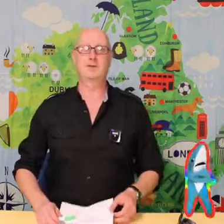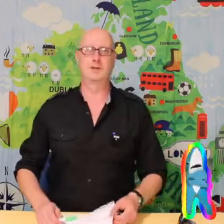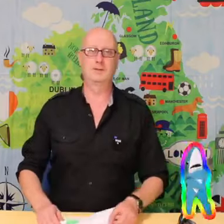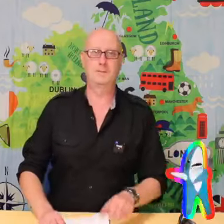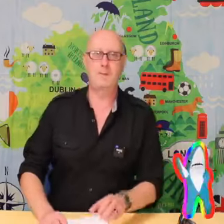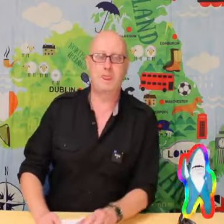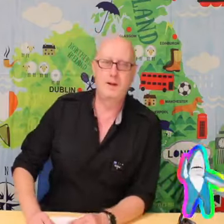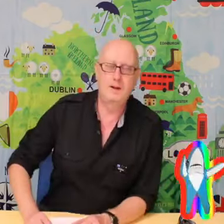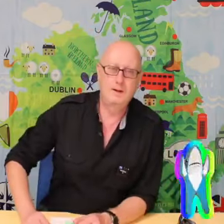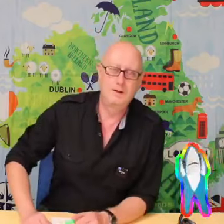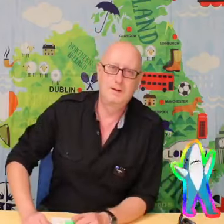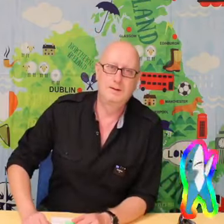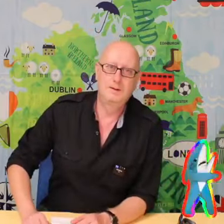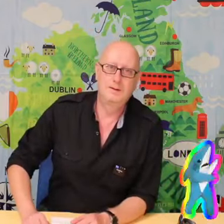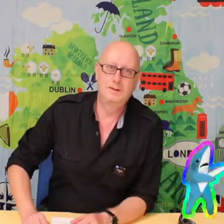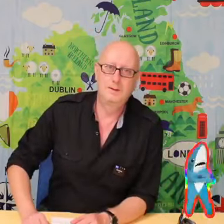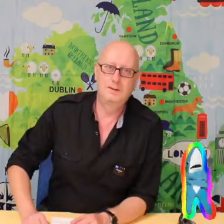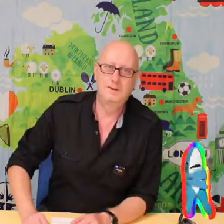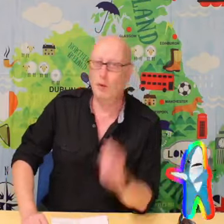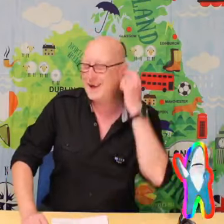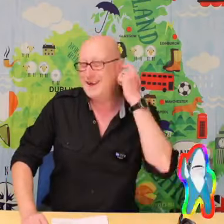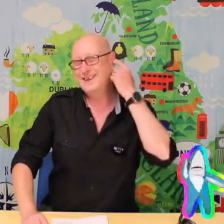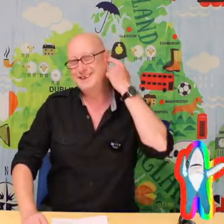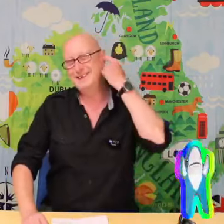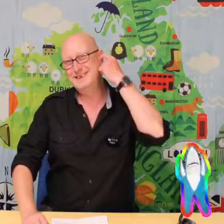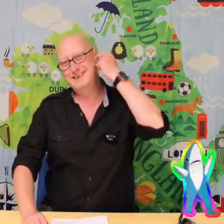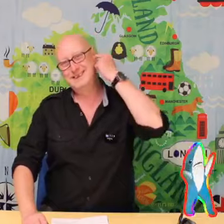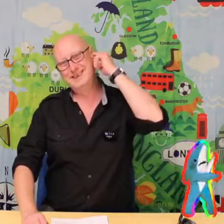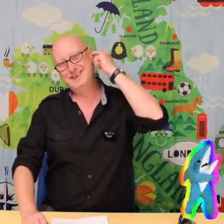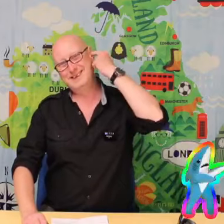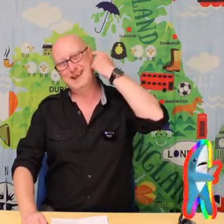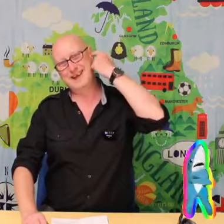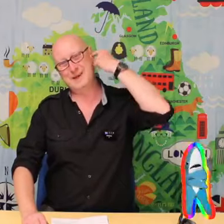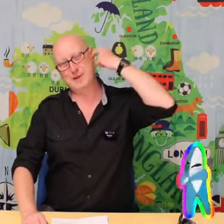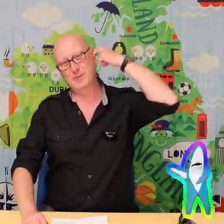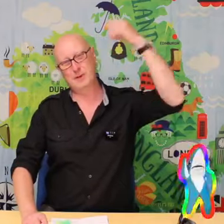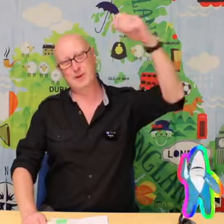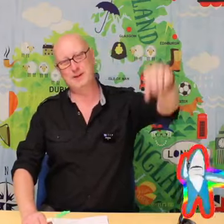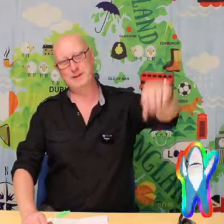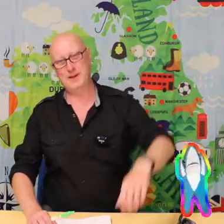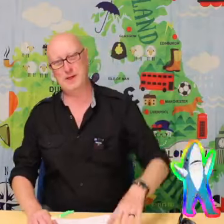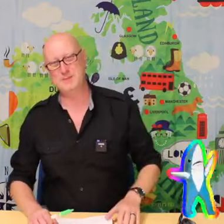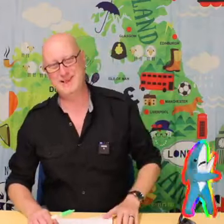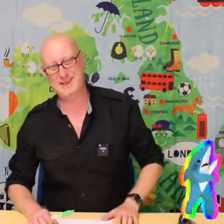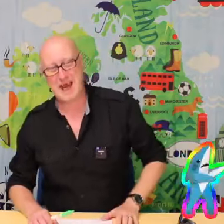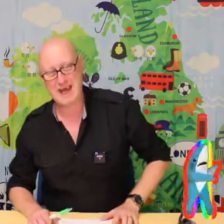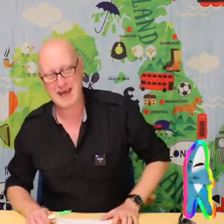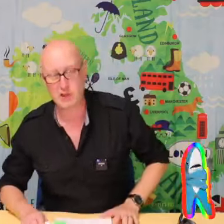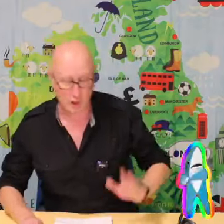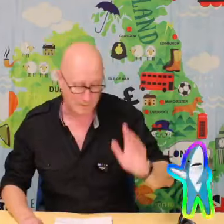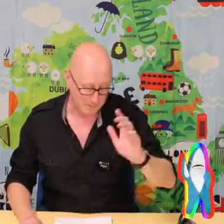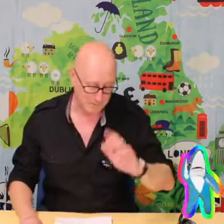I look, tomorrow is actually warmer than today, but not buggy. As much dry externally. Yeah, might it be buggy, won't it? You know what I mean? Humidity. Possibility of